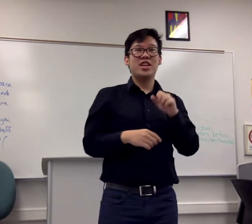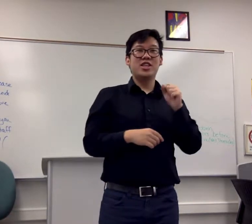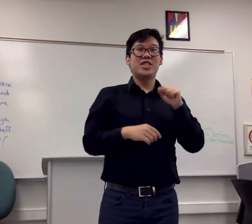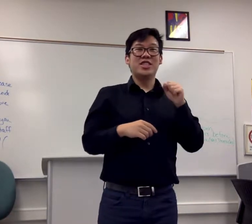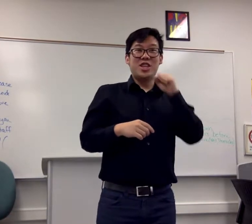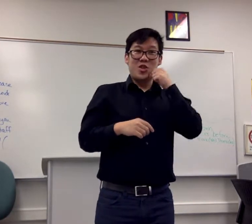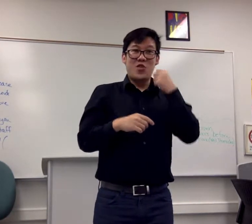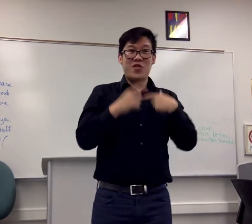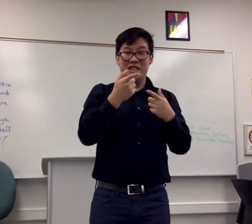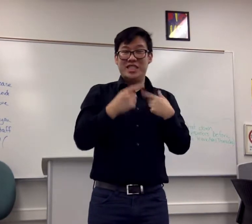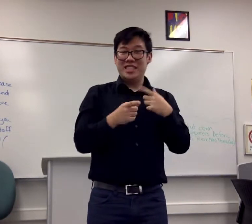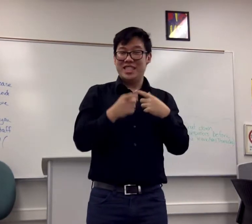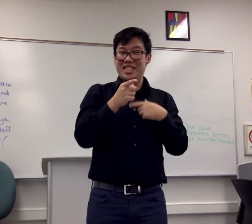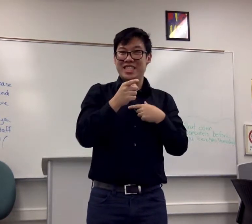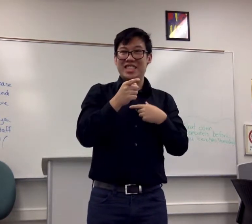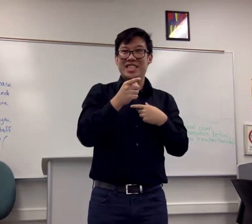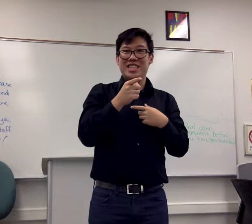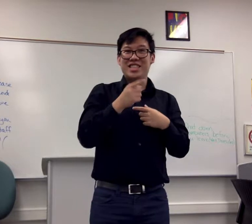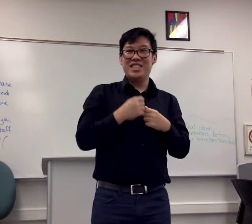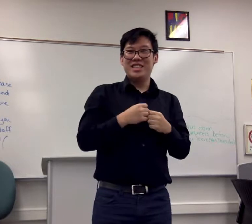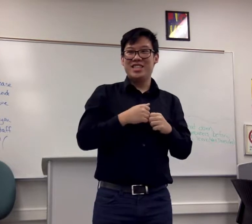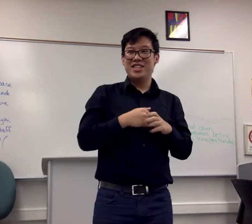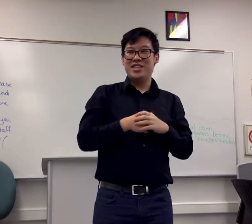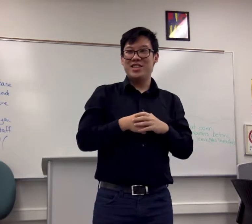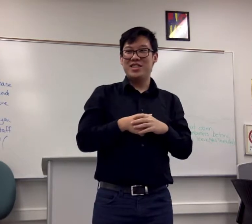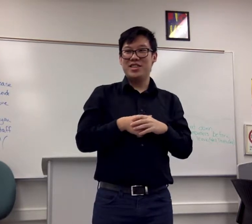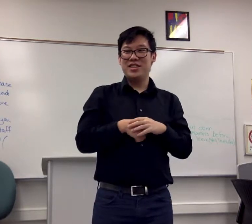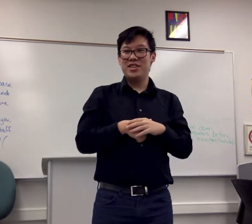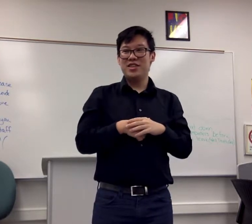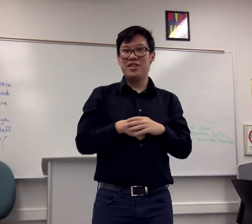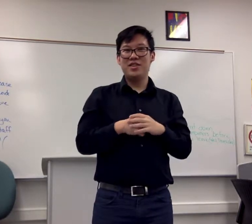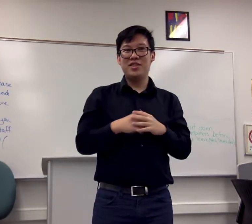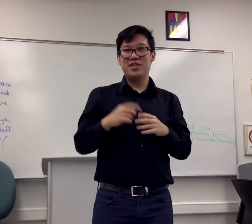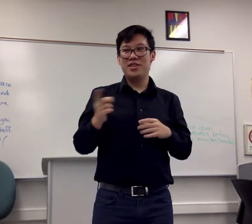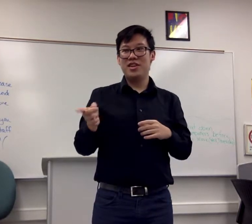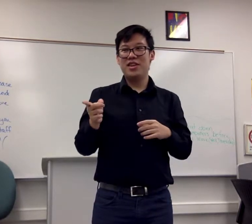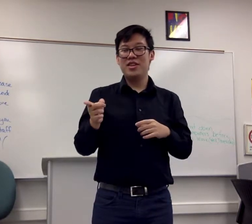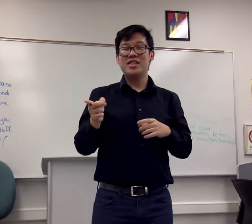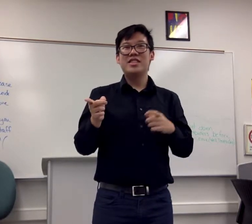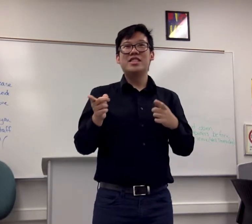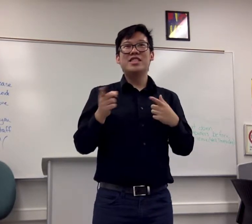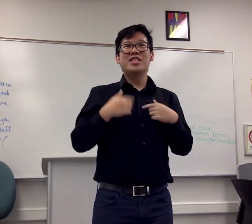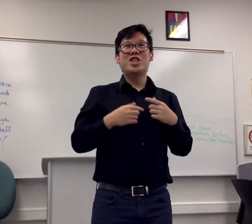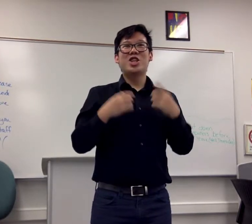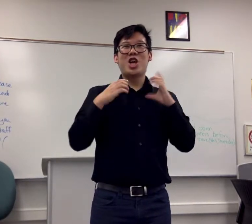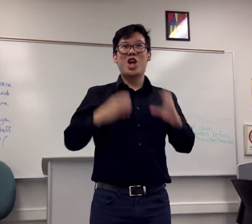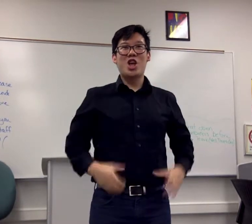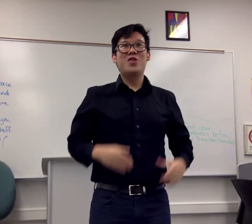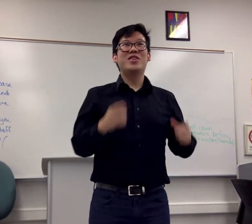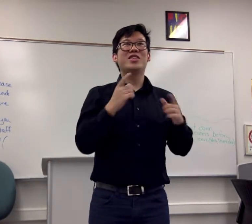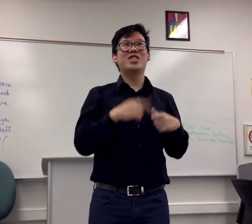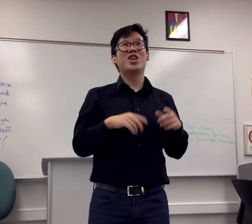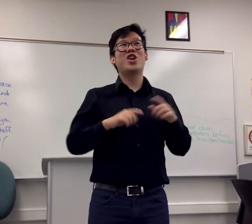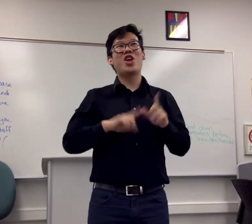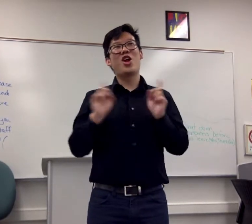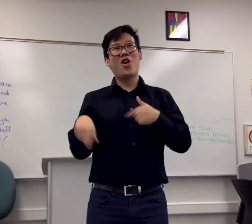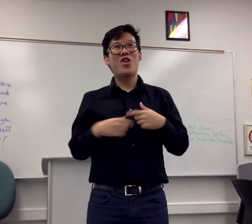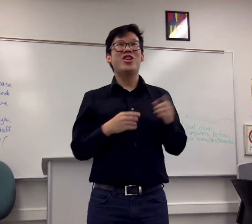There was one guy that had gone from hospital to hospital for years. You saw that one? Yeah.